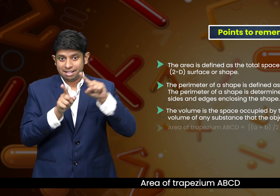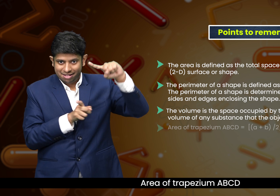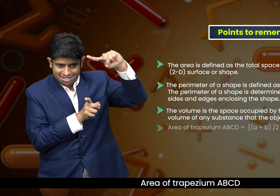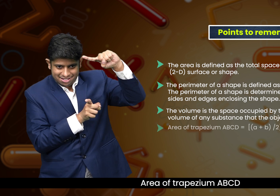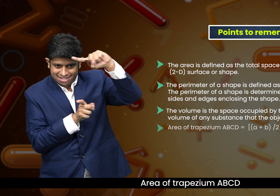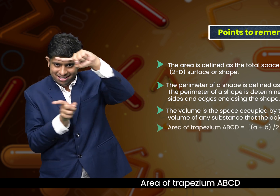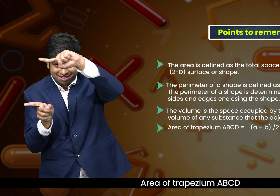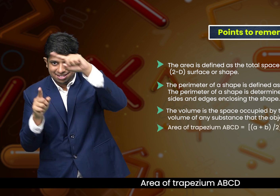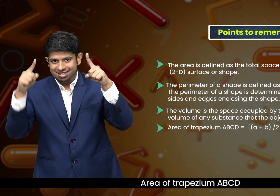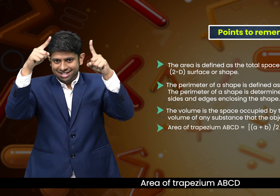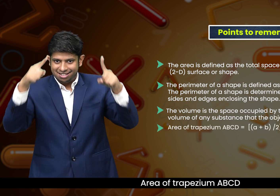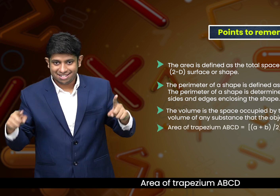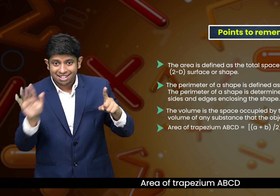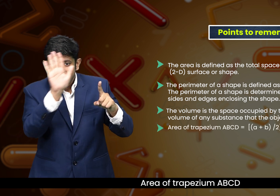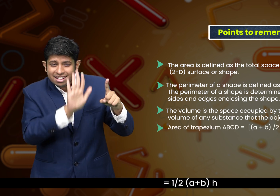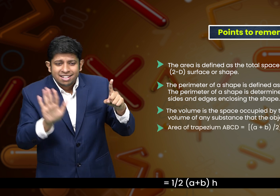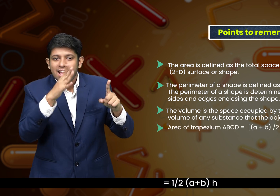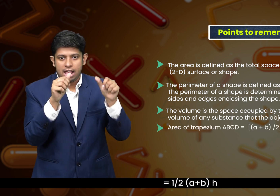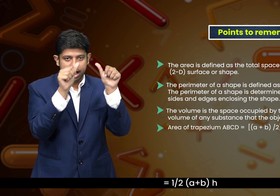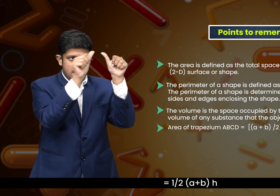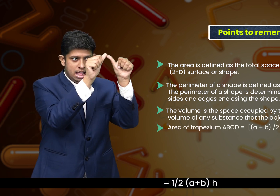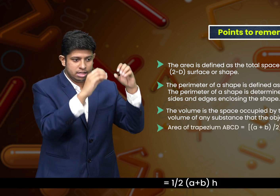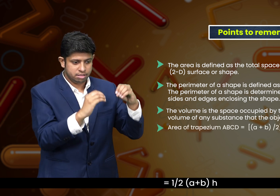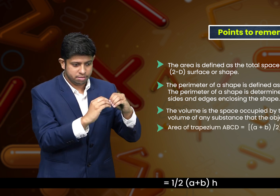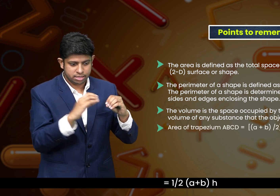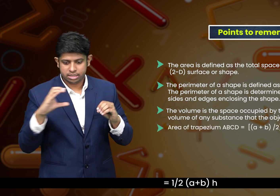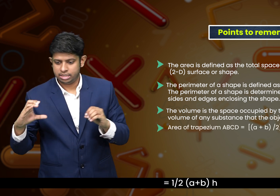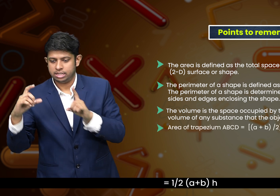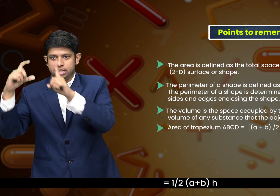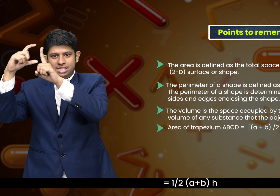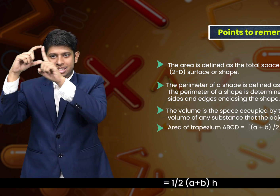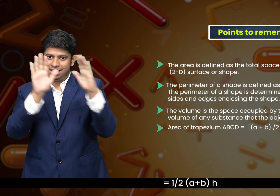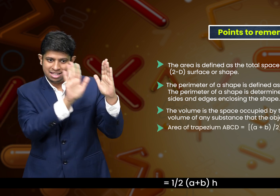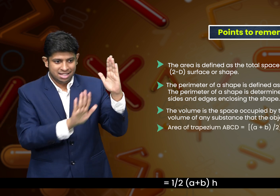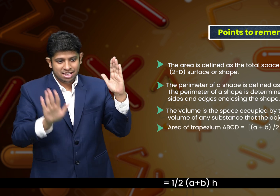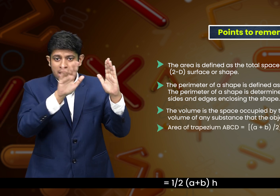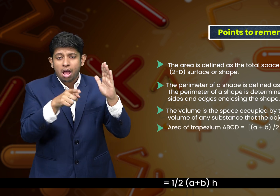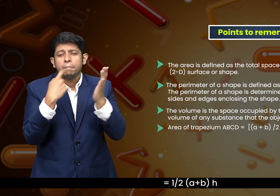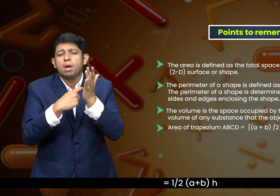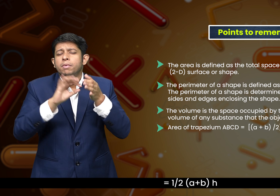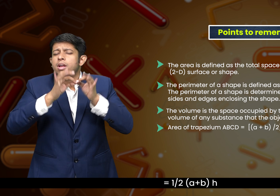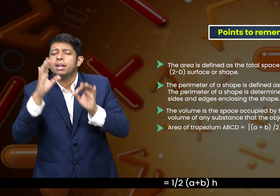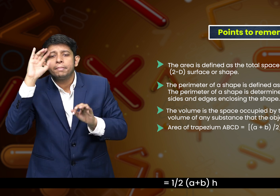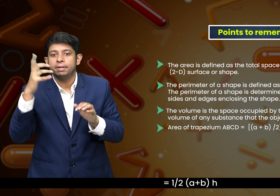Area of trapezium ABCD is equal to half into A plus B into H.